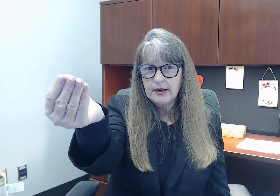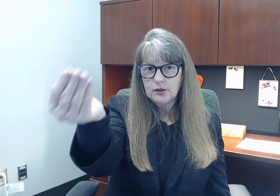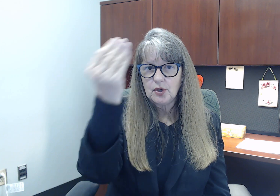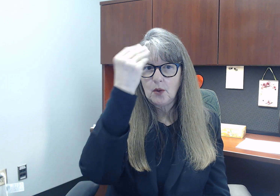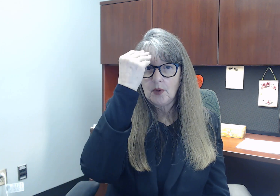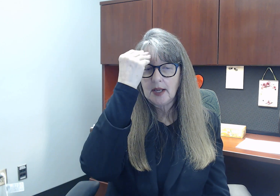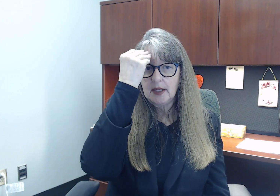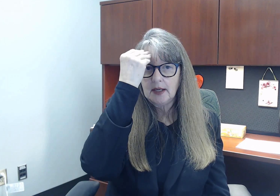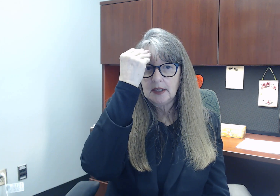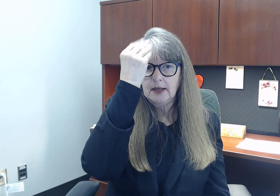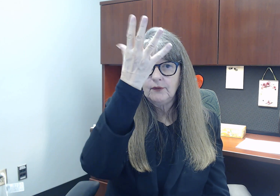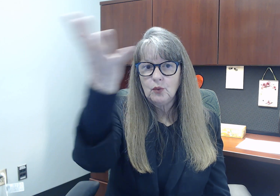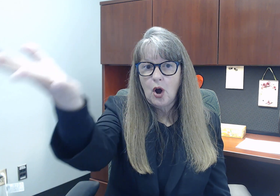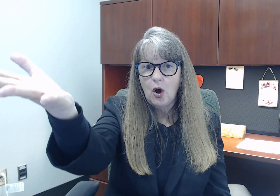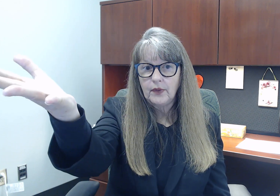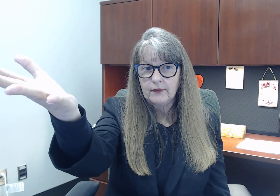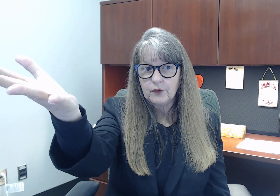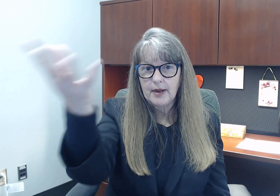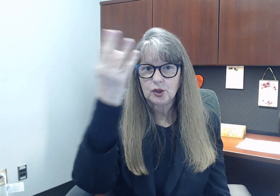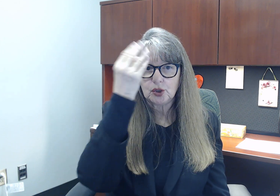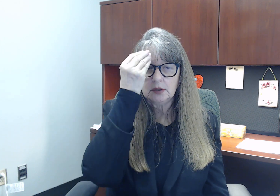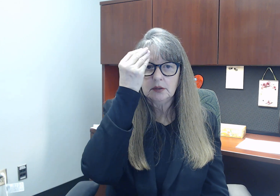you. I want to give you all the information.